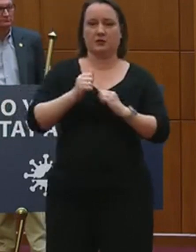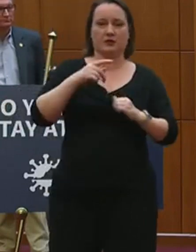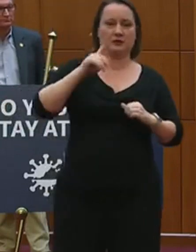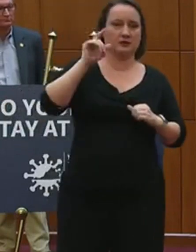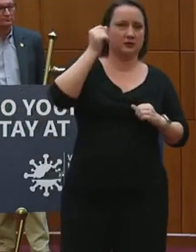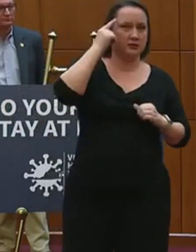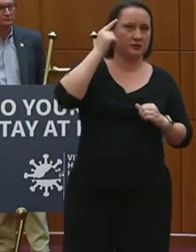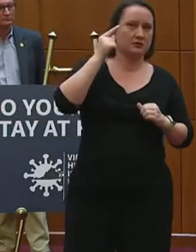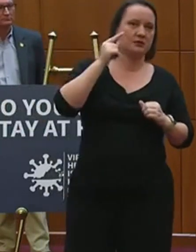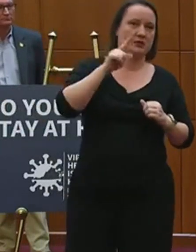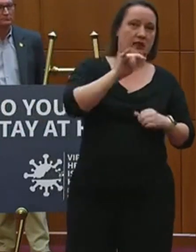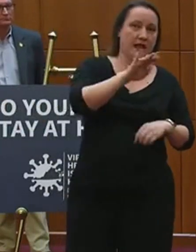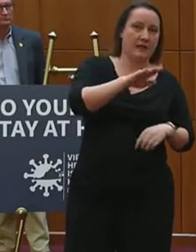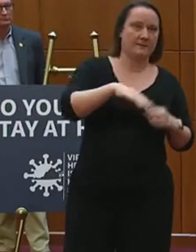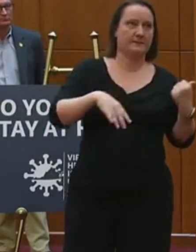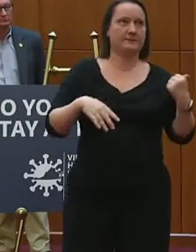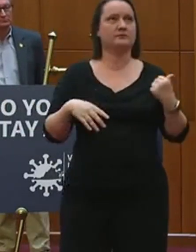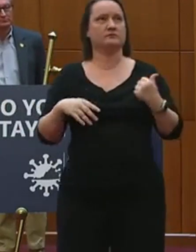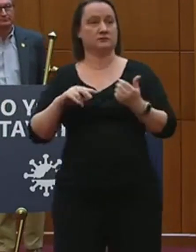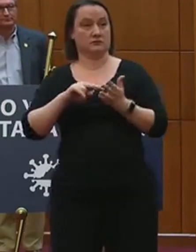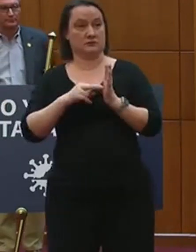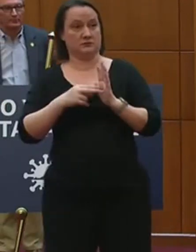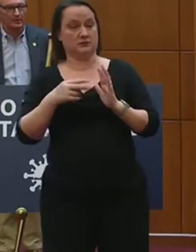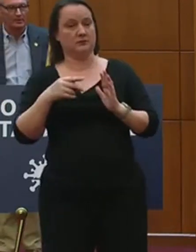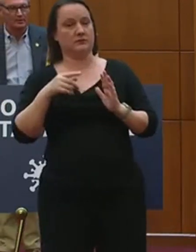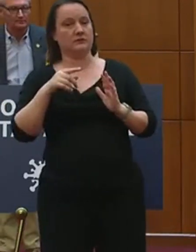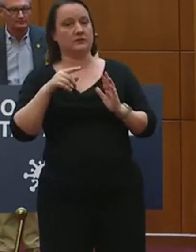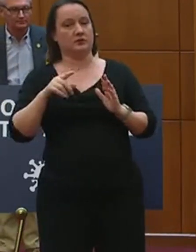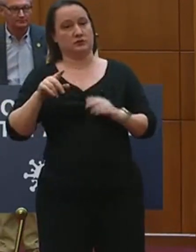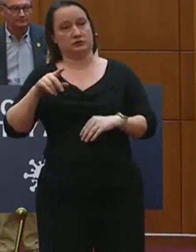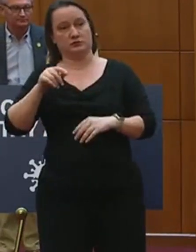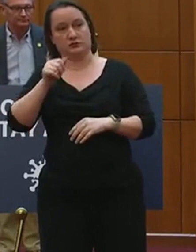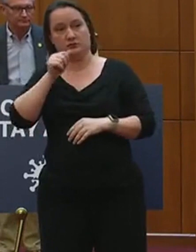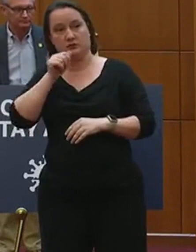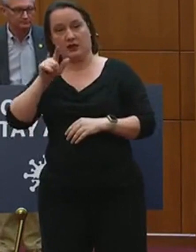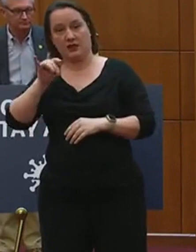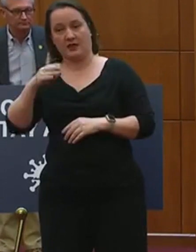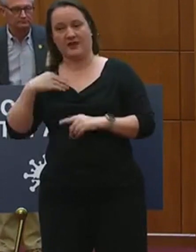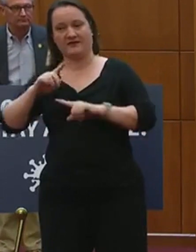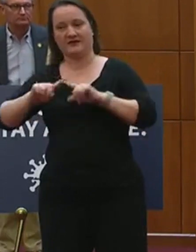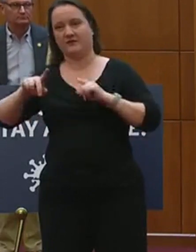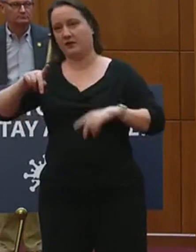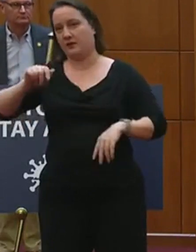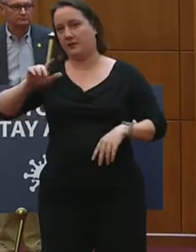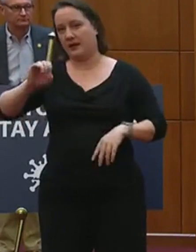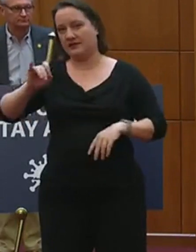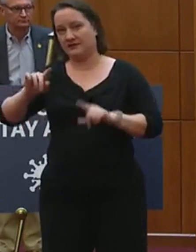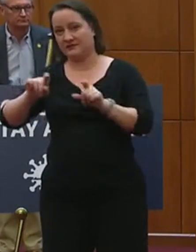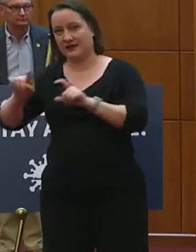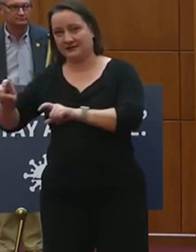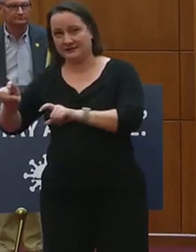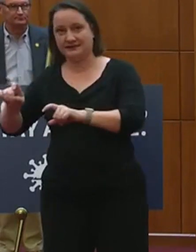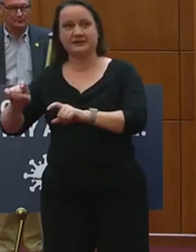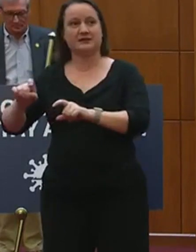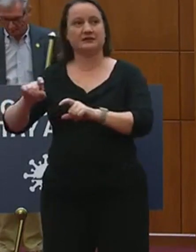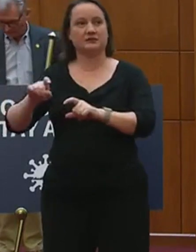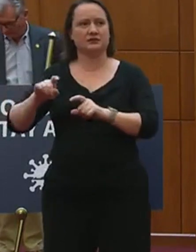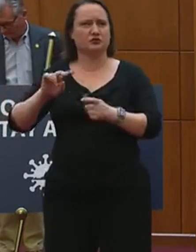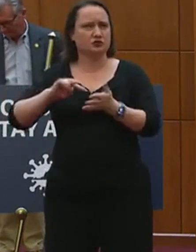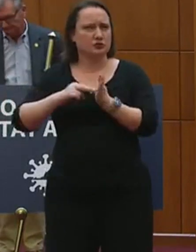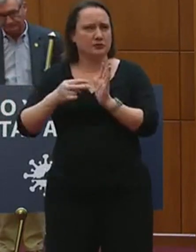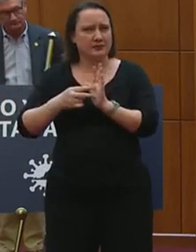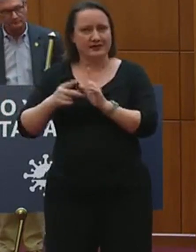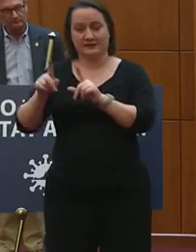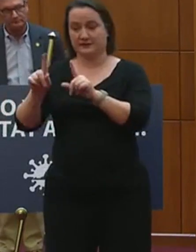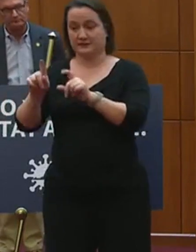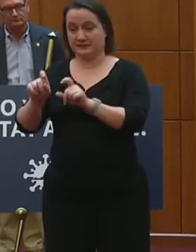So your question is, do the private labs have a different pace of testing than the state lab does? And do you mean the turnaround time to receive